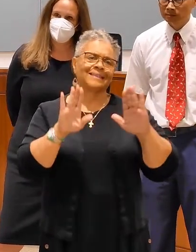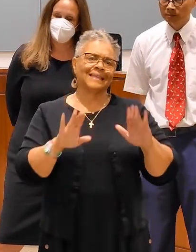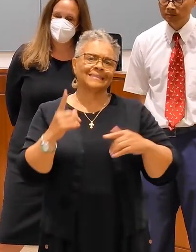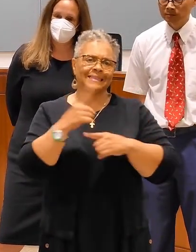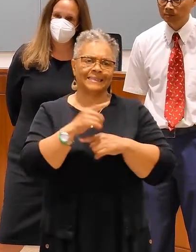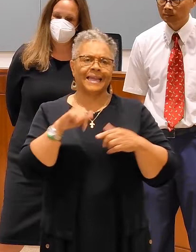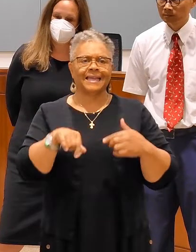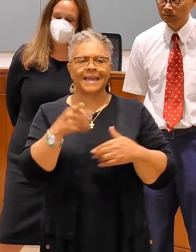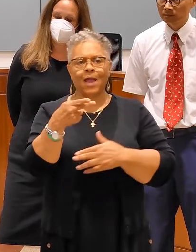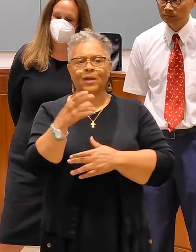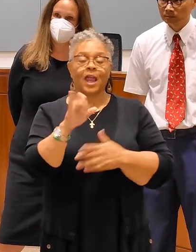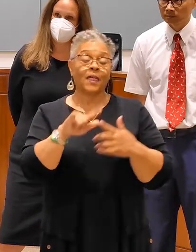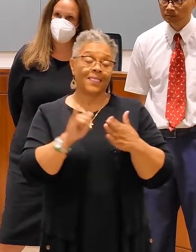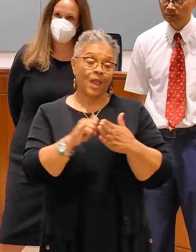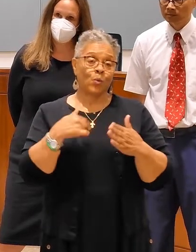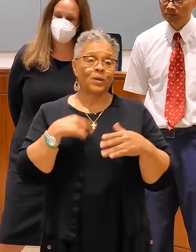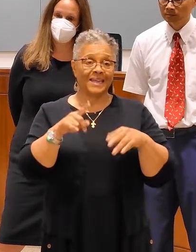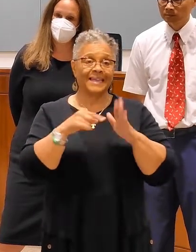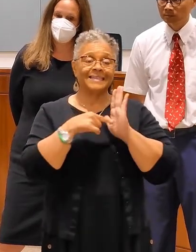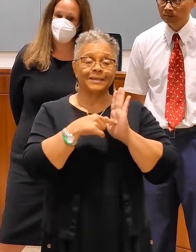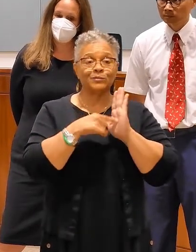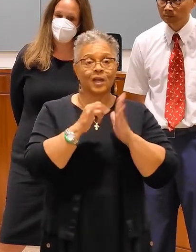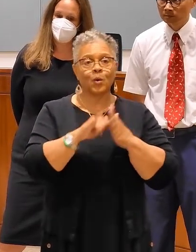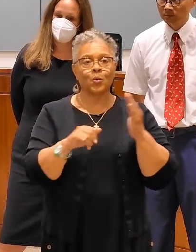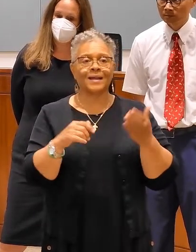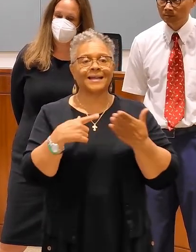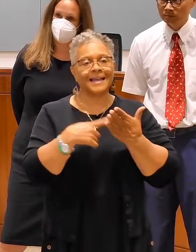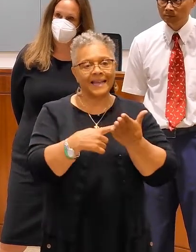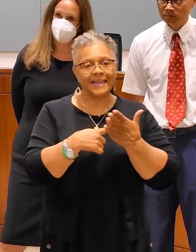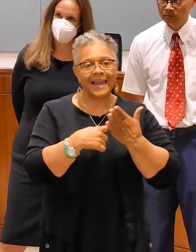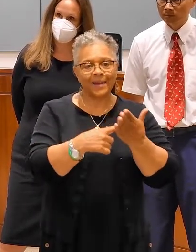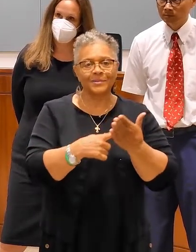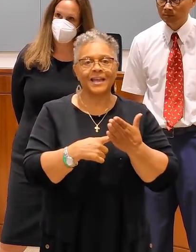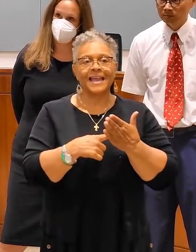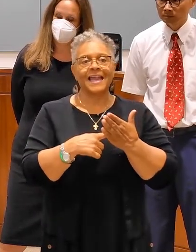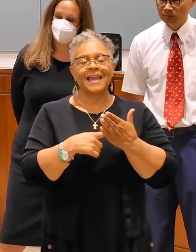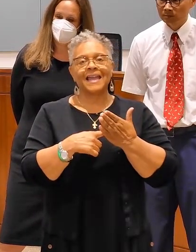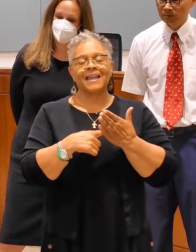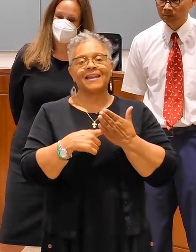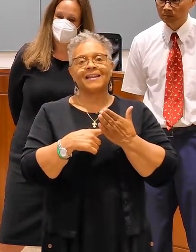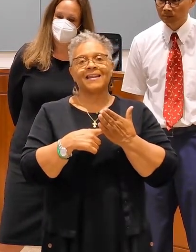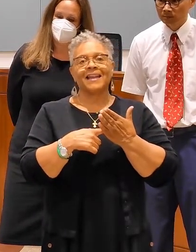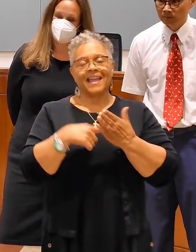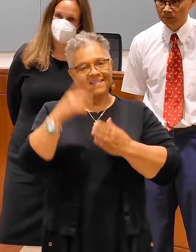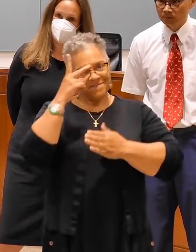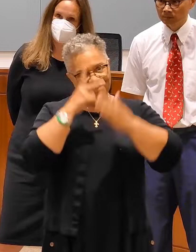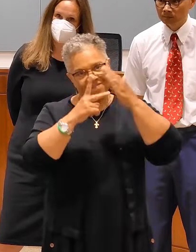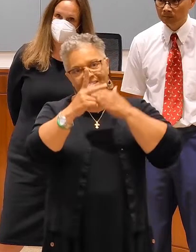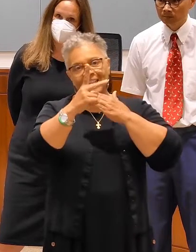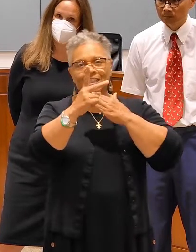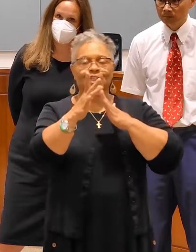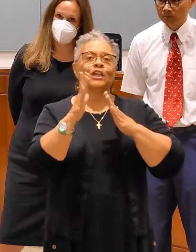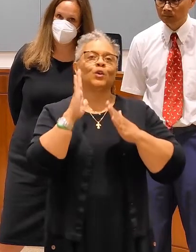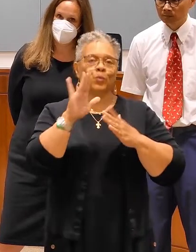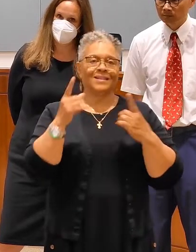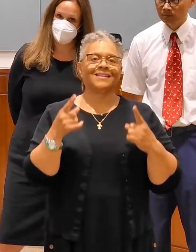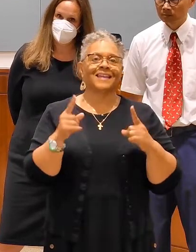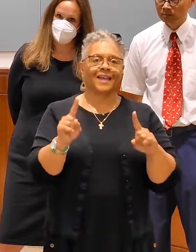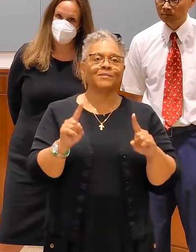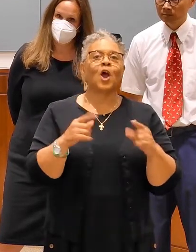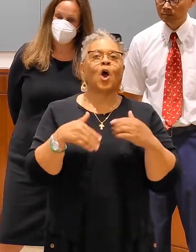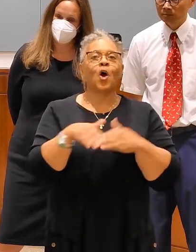where we can demonstrate what collaboration and vision will accomplish. Over the course of our